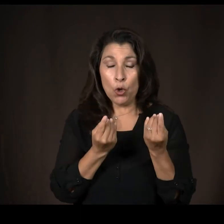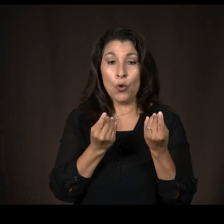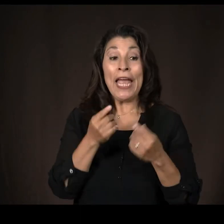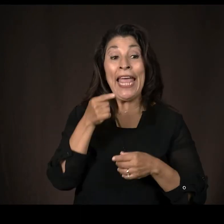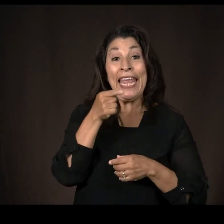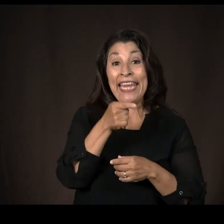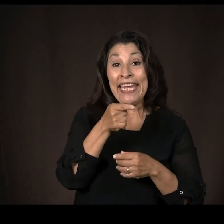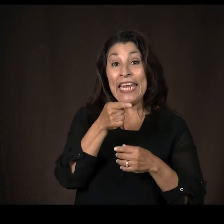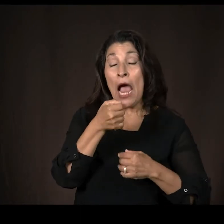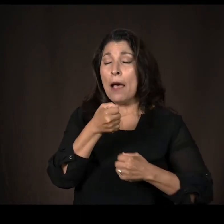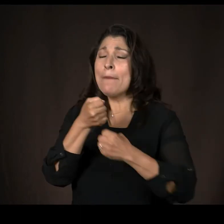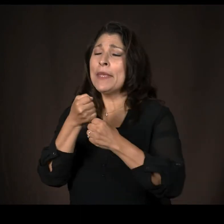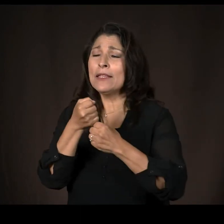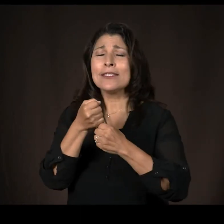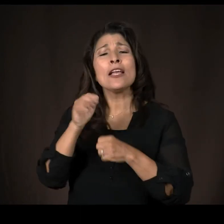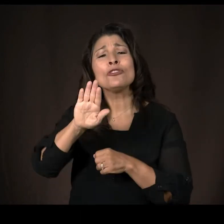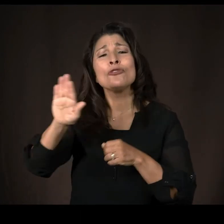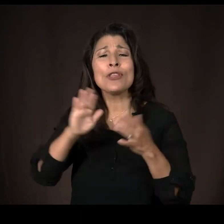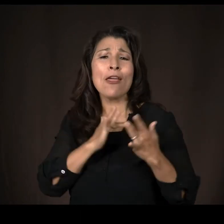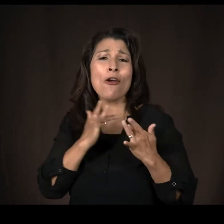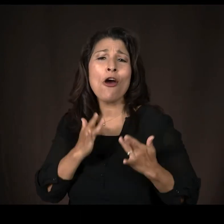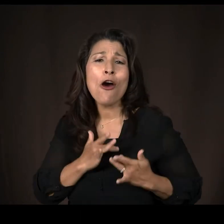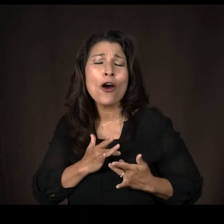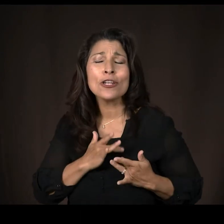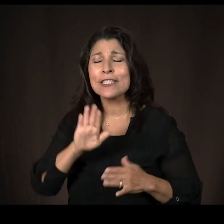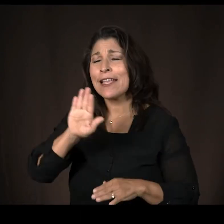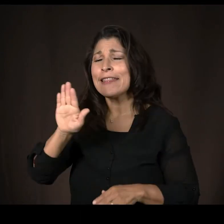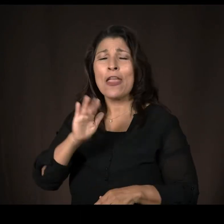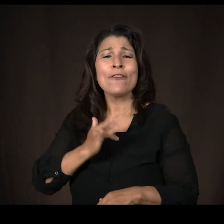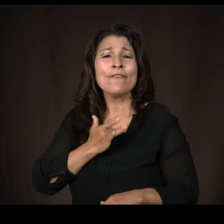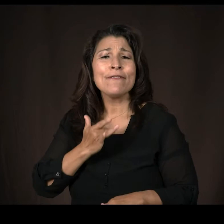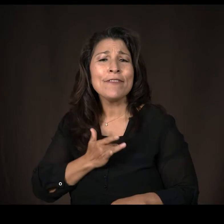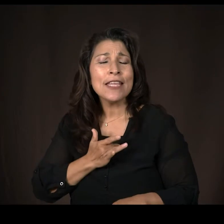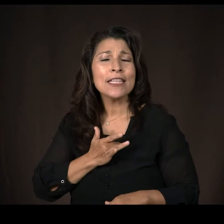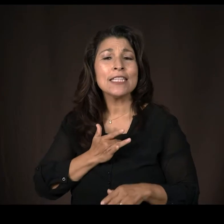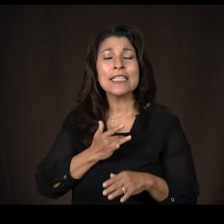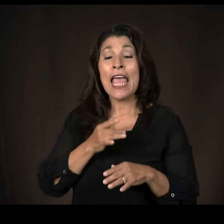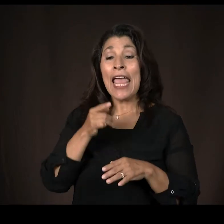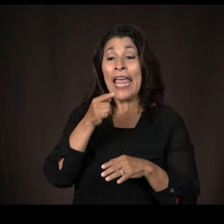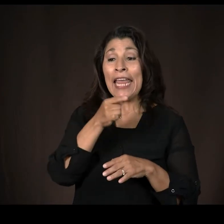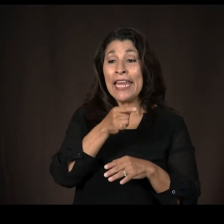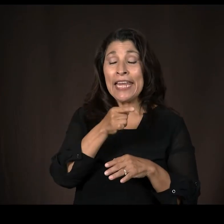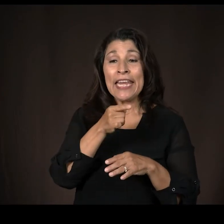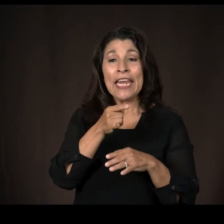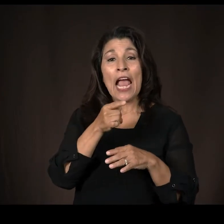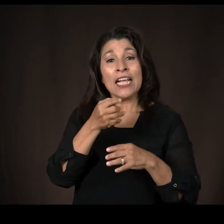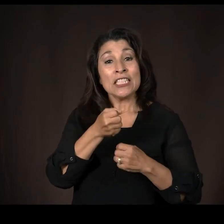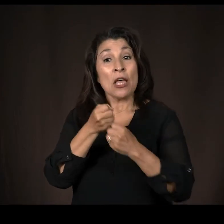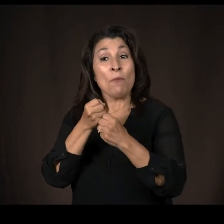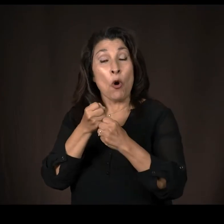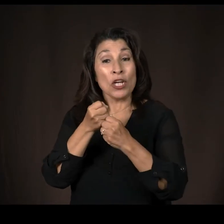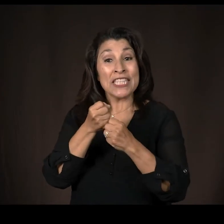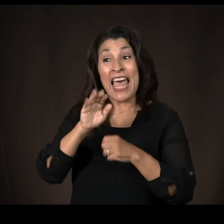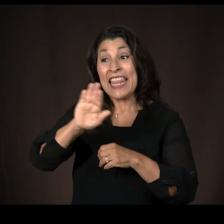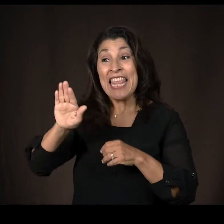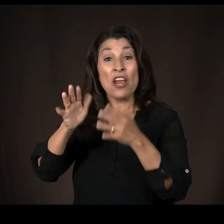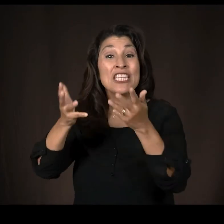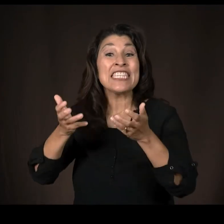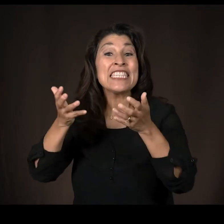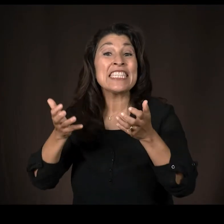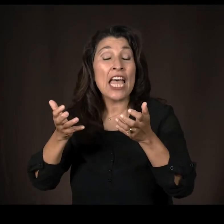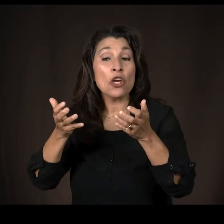He appeals to their hearts. He appeals to their desire to feel good about themselves. Nothing wrong with